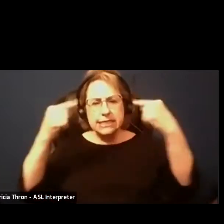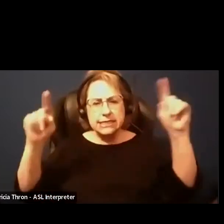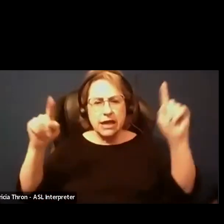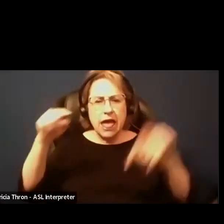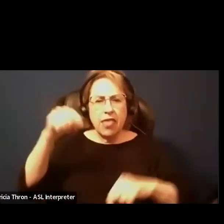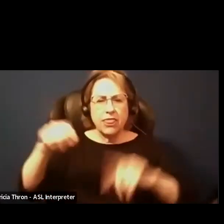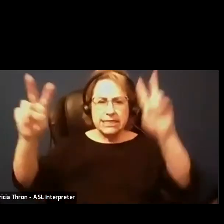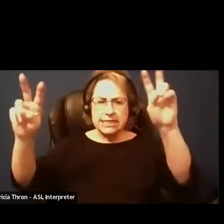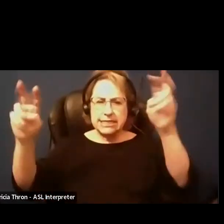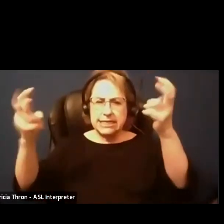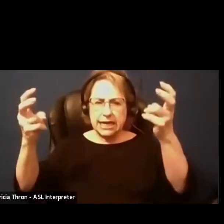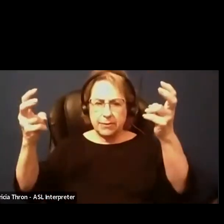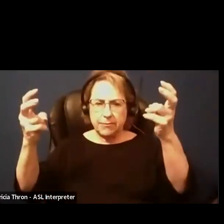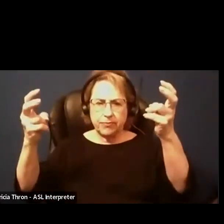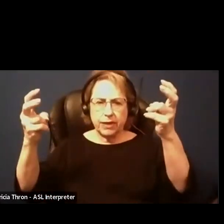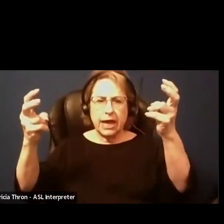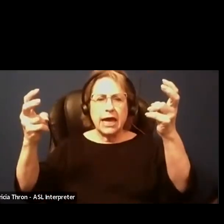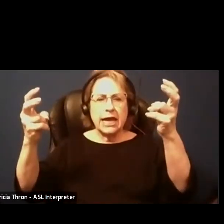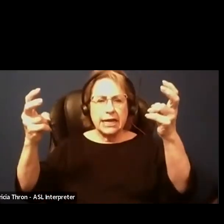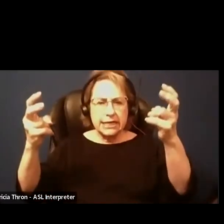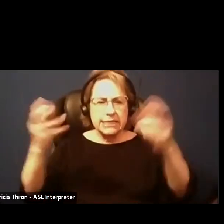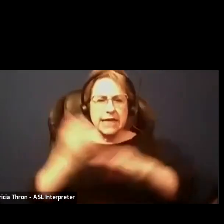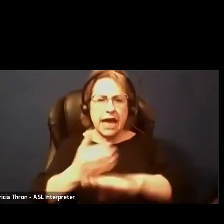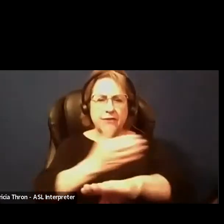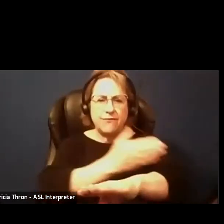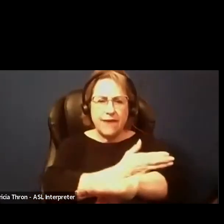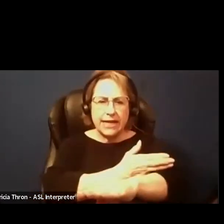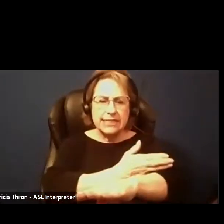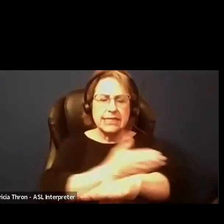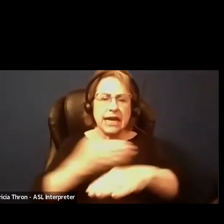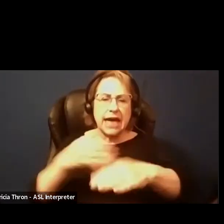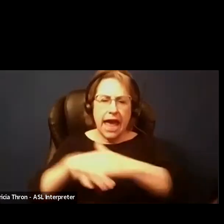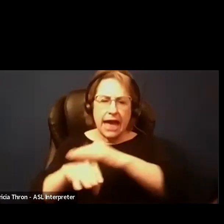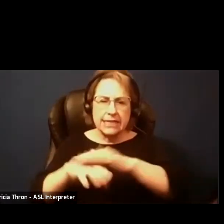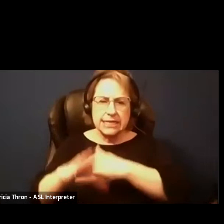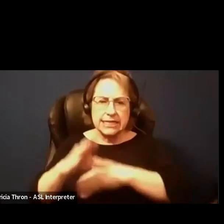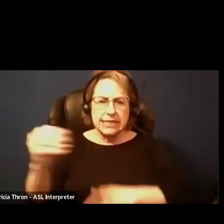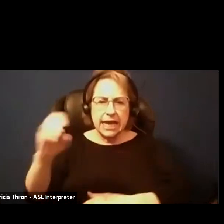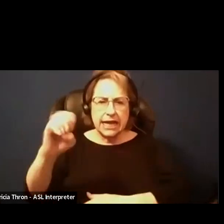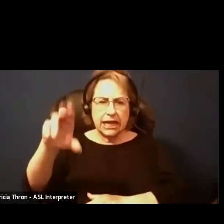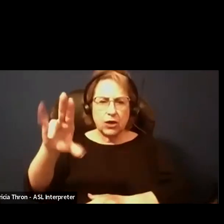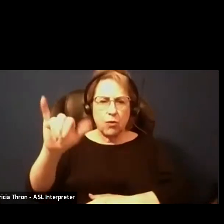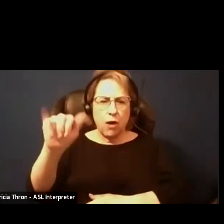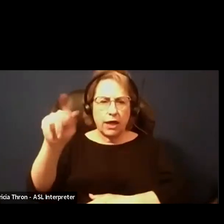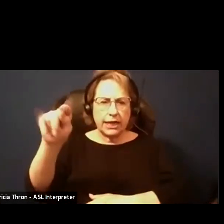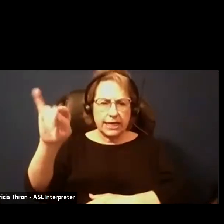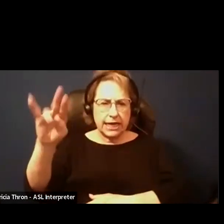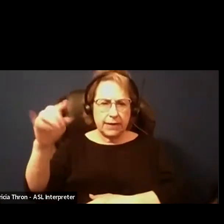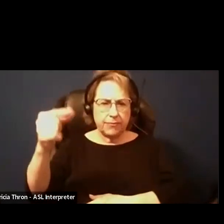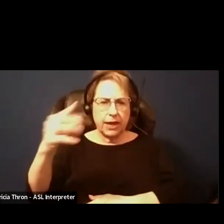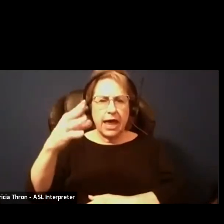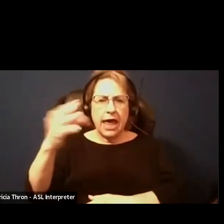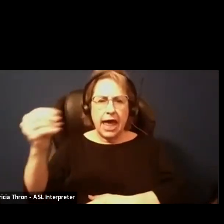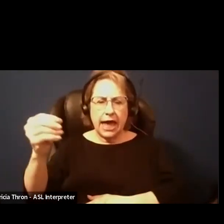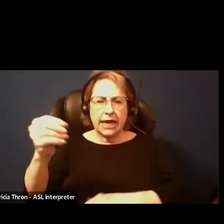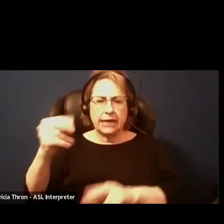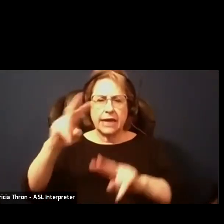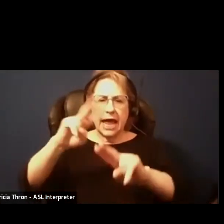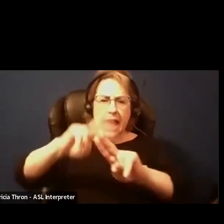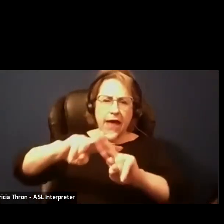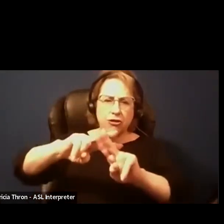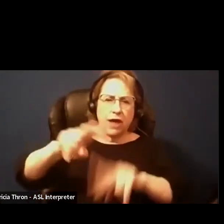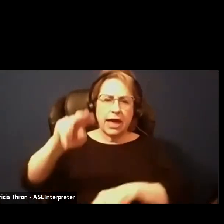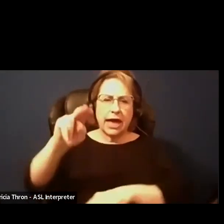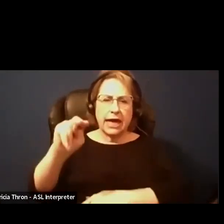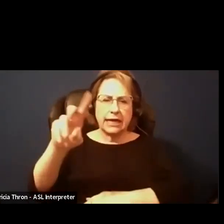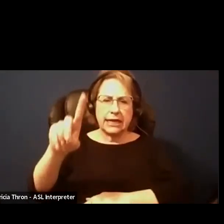is advancing access and equity, with the use of hashtag NDEAM and hashtag RehabAct50 intended